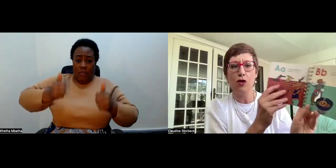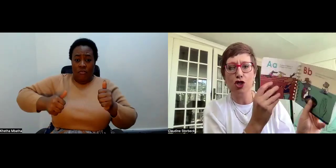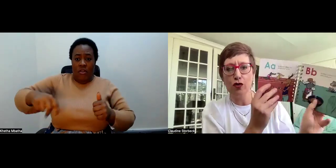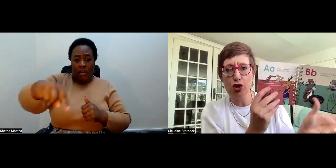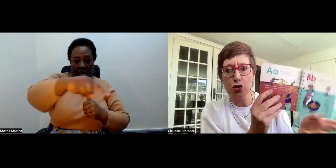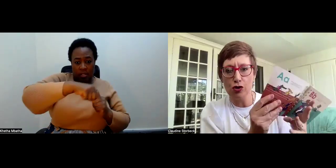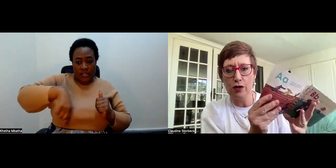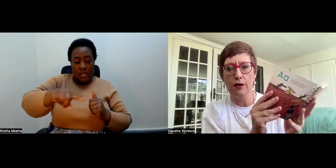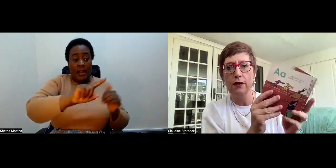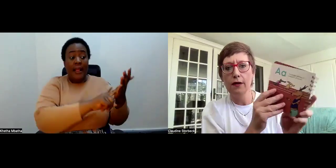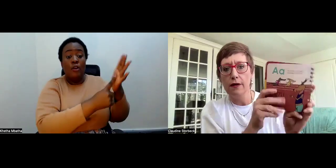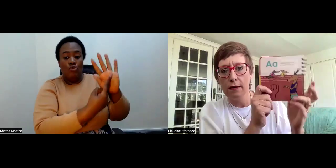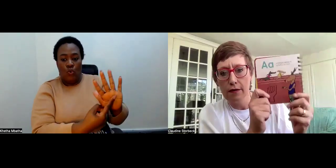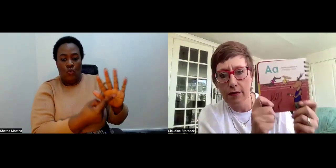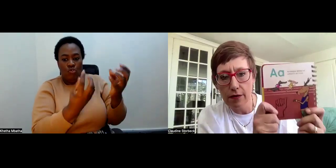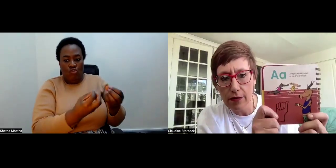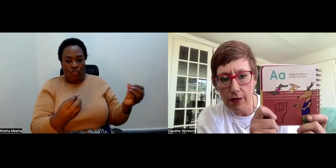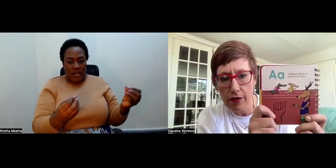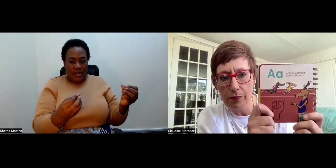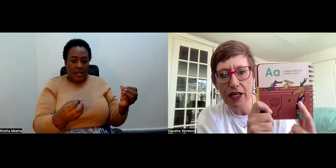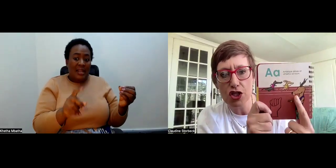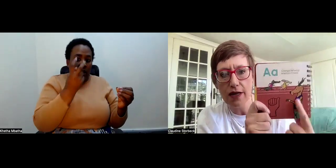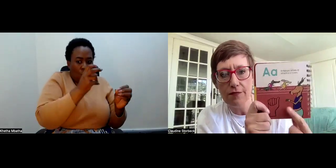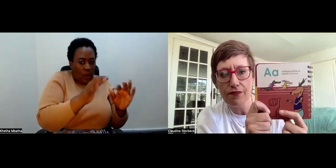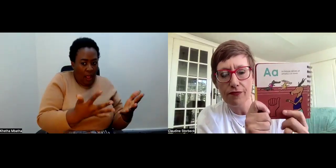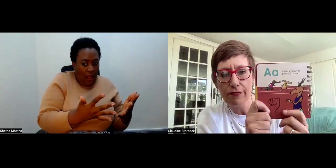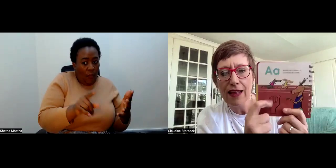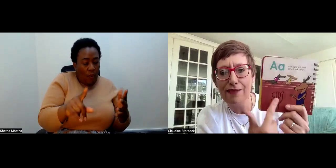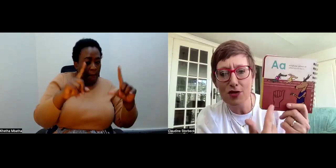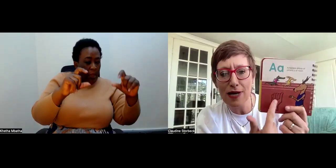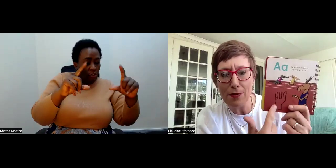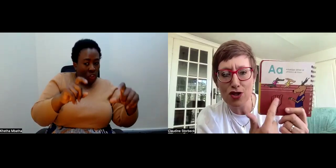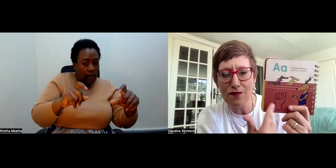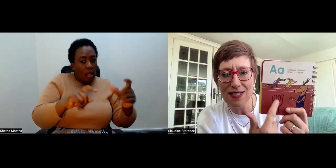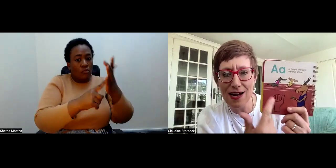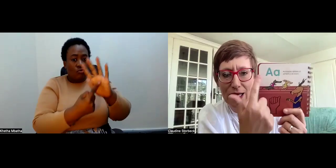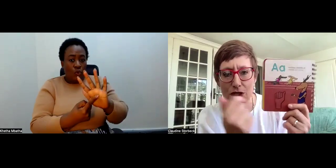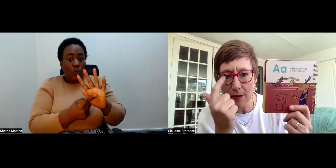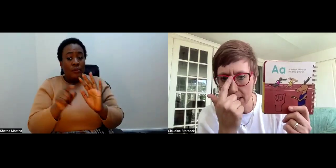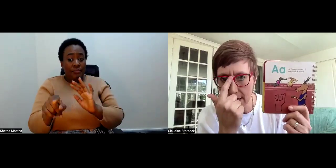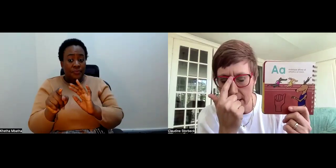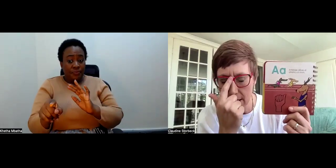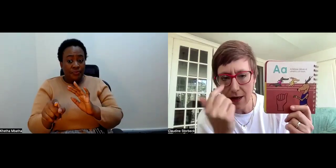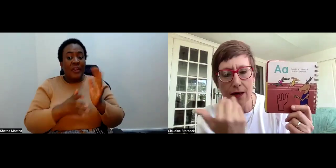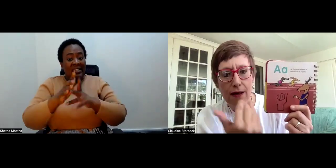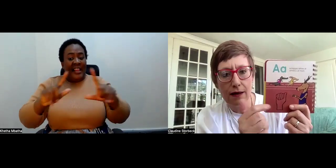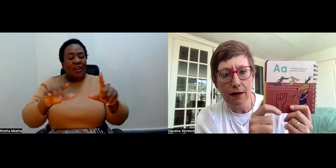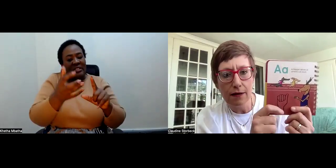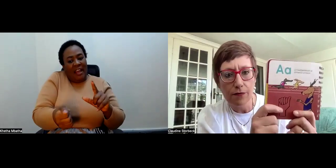And then I will show the children the picture. This one happens to have sign language